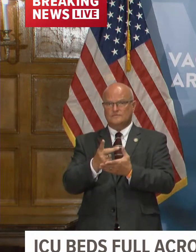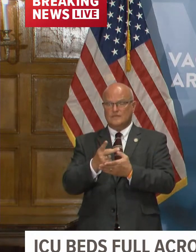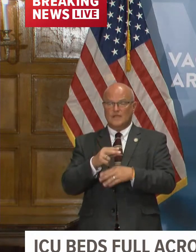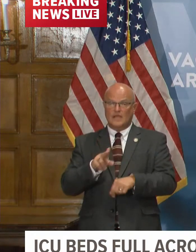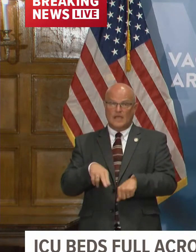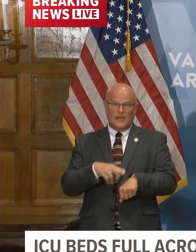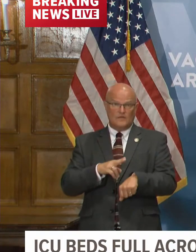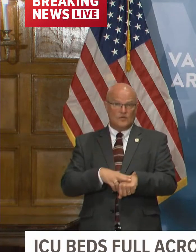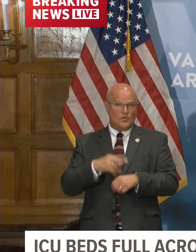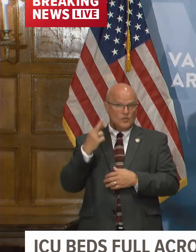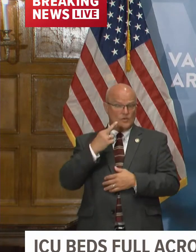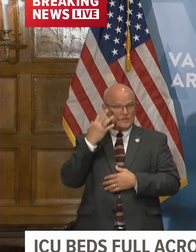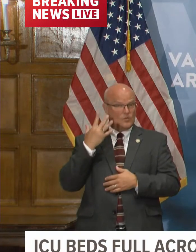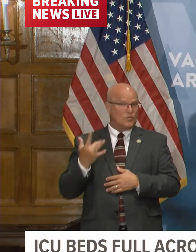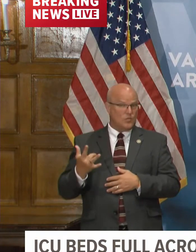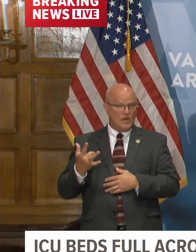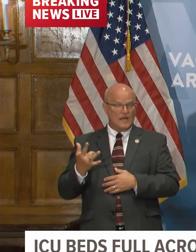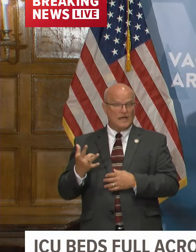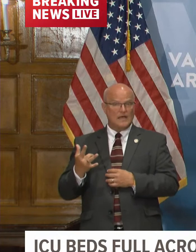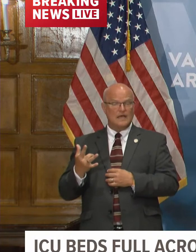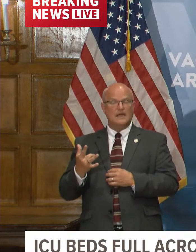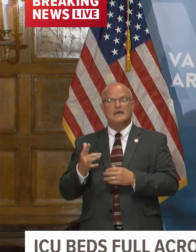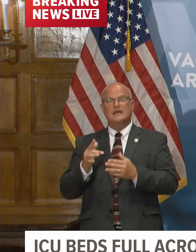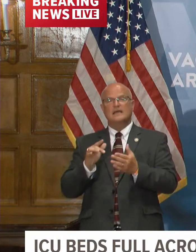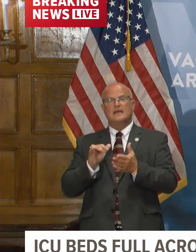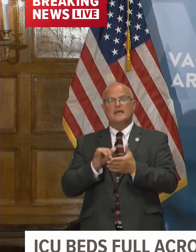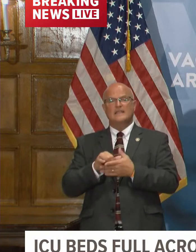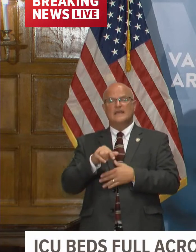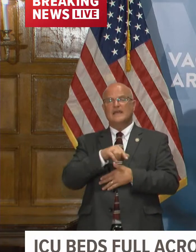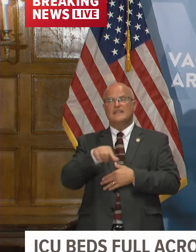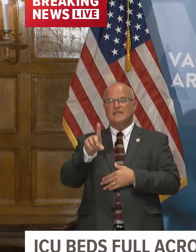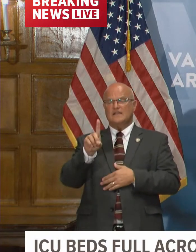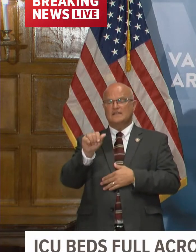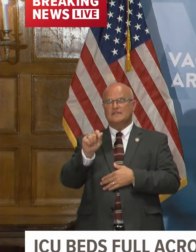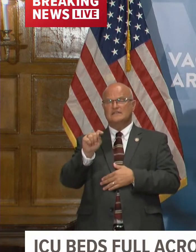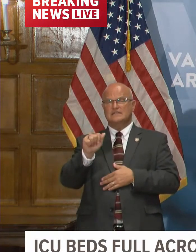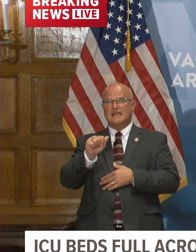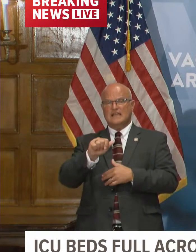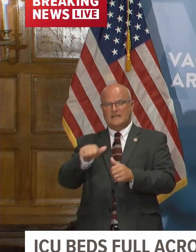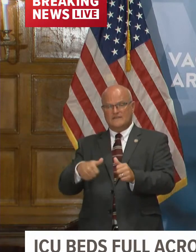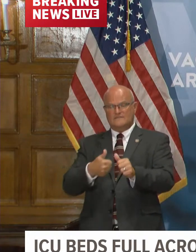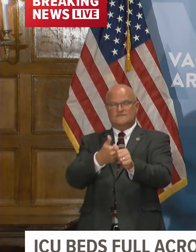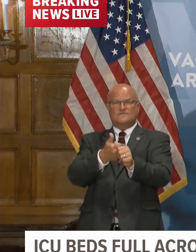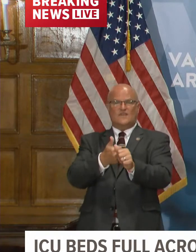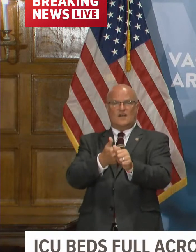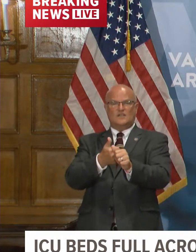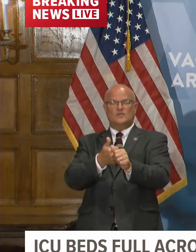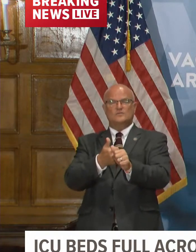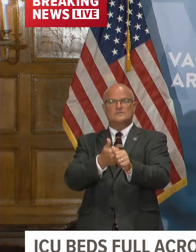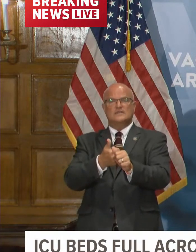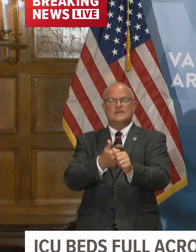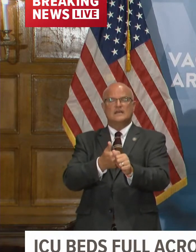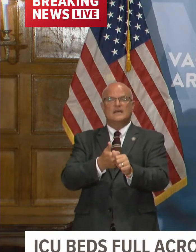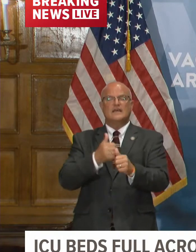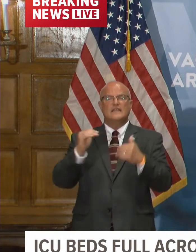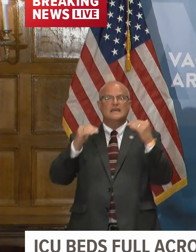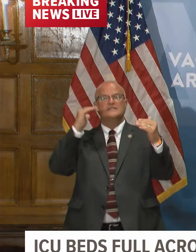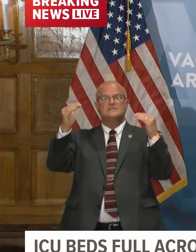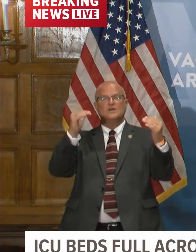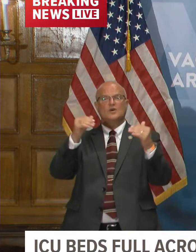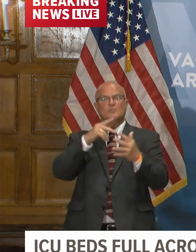the reason is that their data follows the